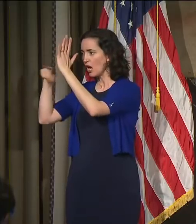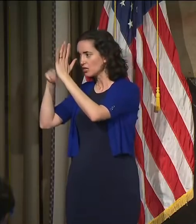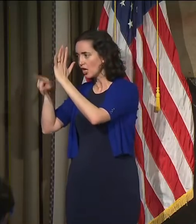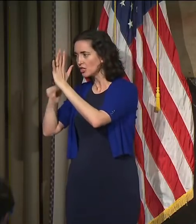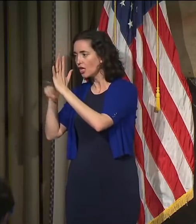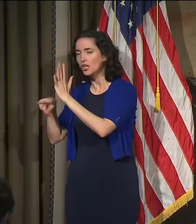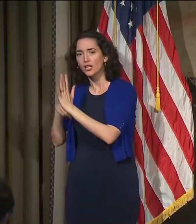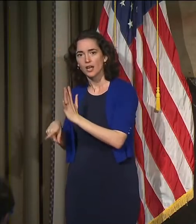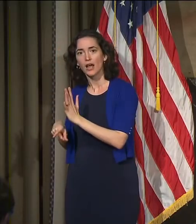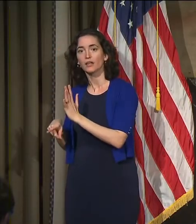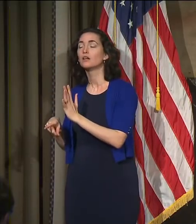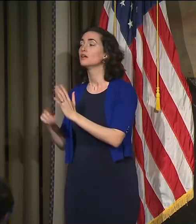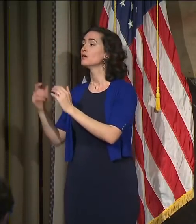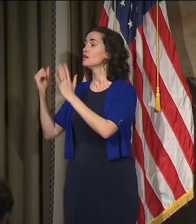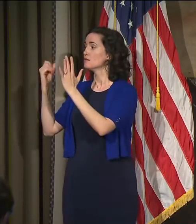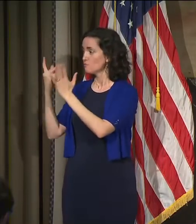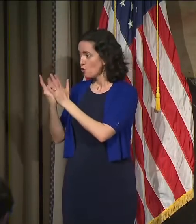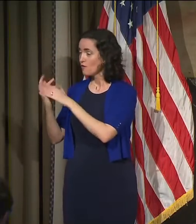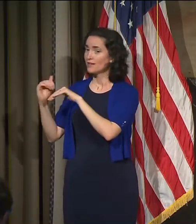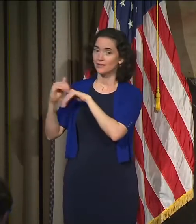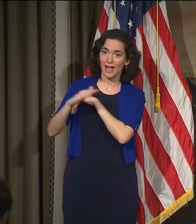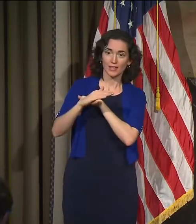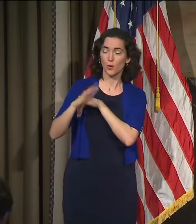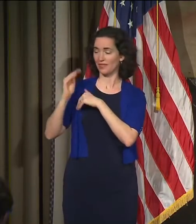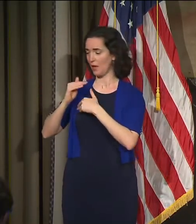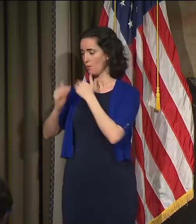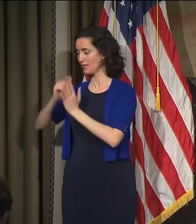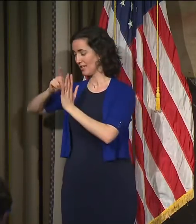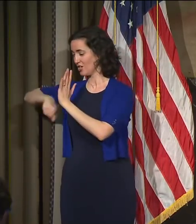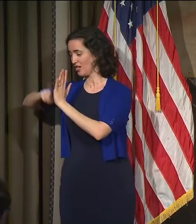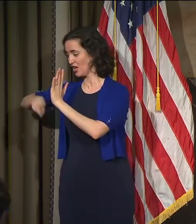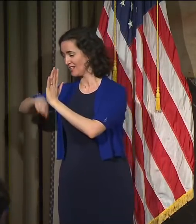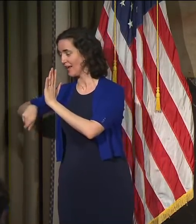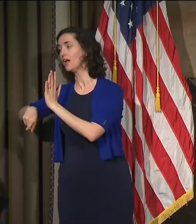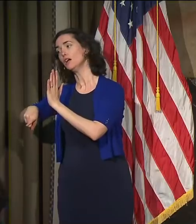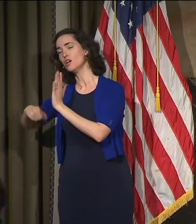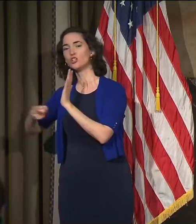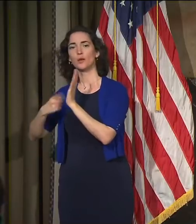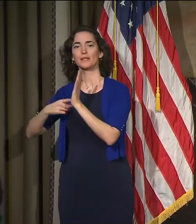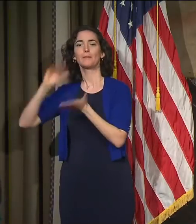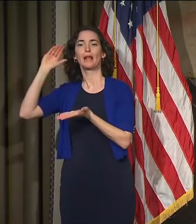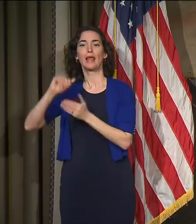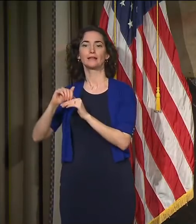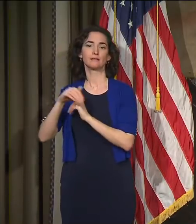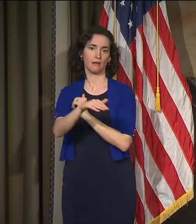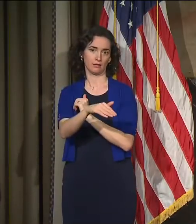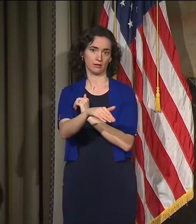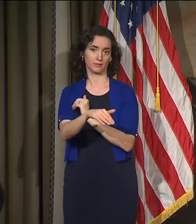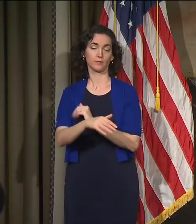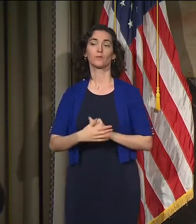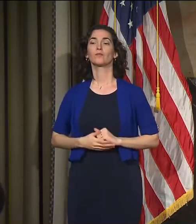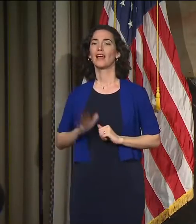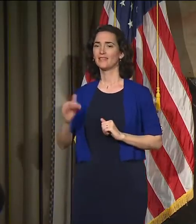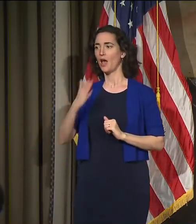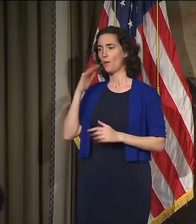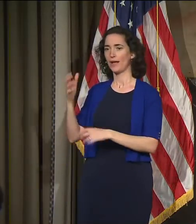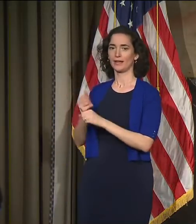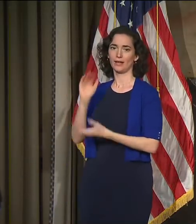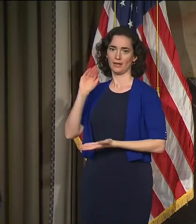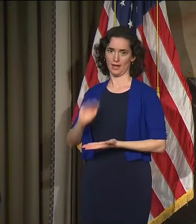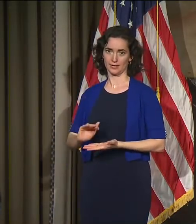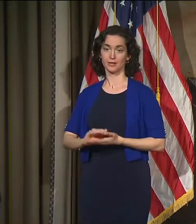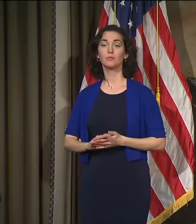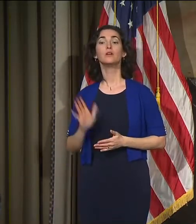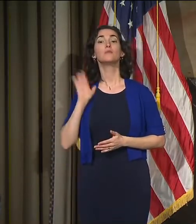before those doses actually go out. So that accounts for the difference. I previously told you all that we wouldn't